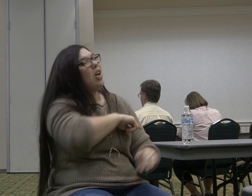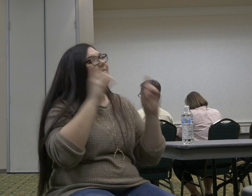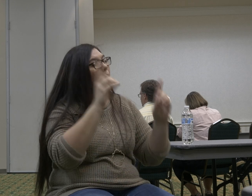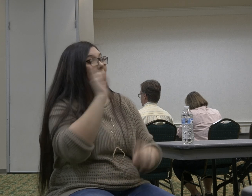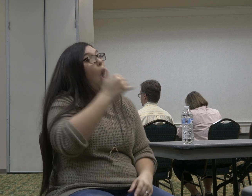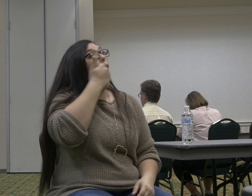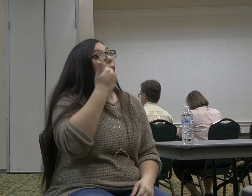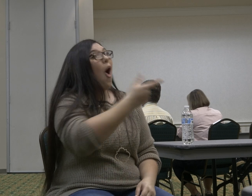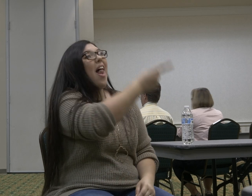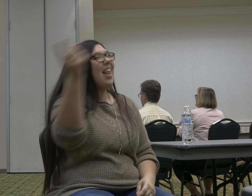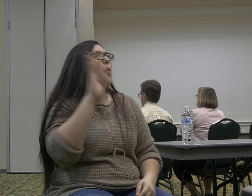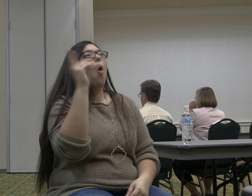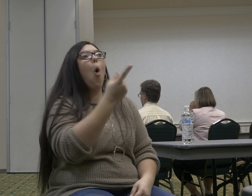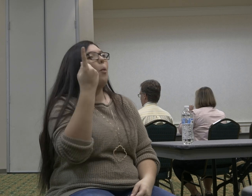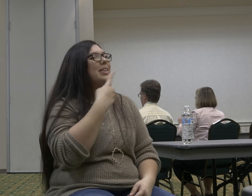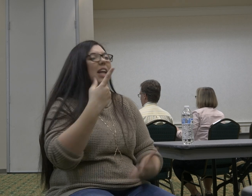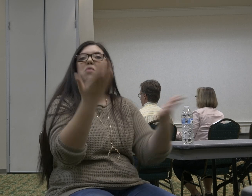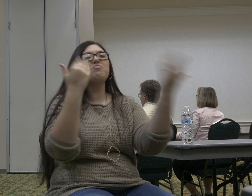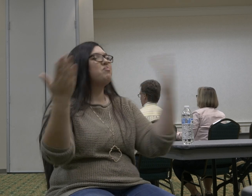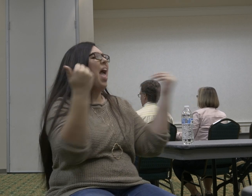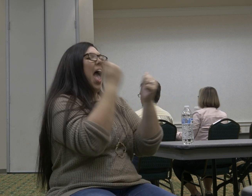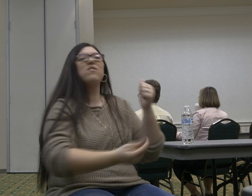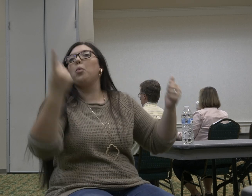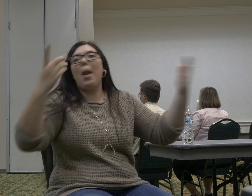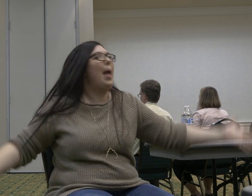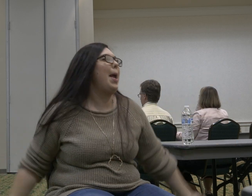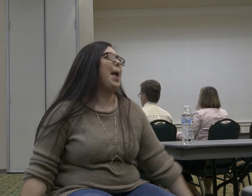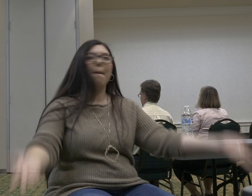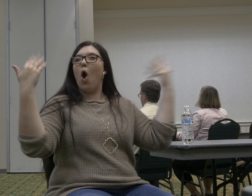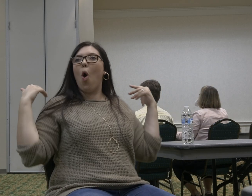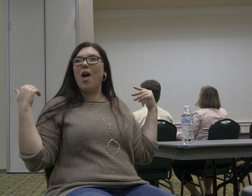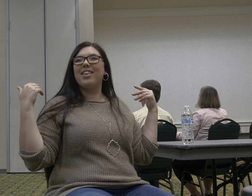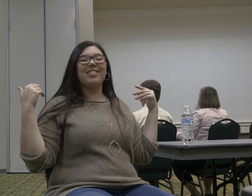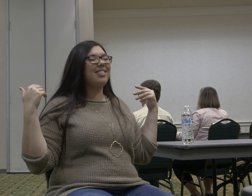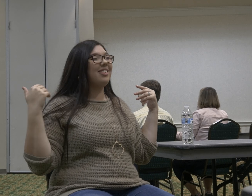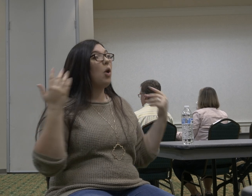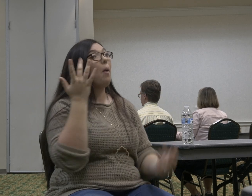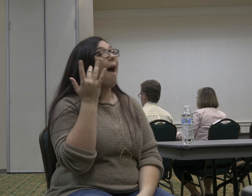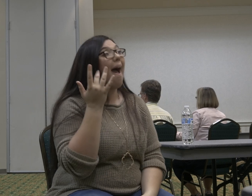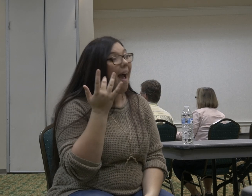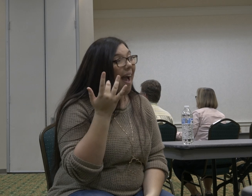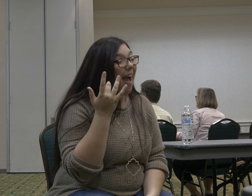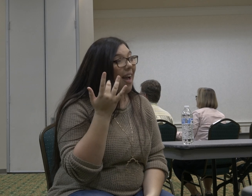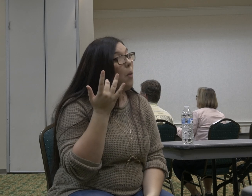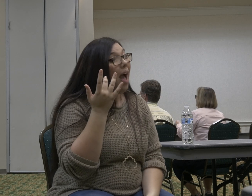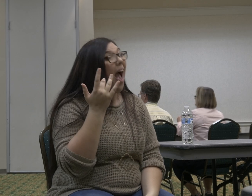lets anything and everything and everybody come on in. Because she's interested in